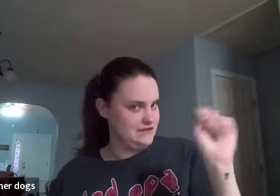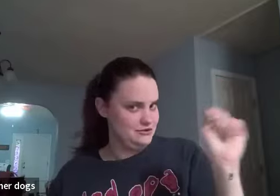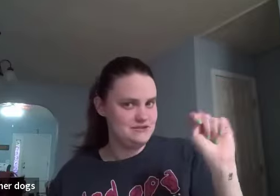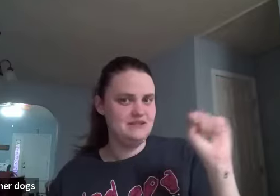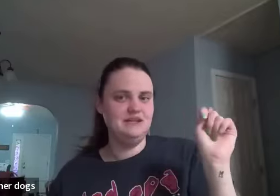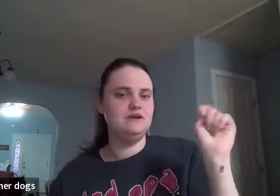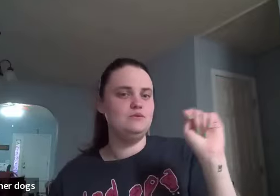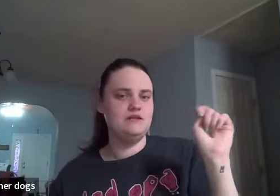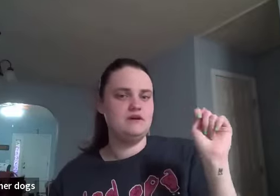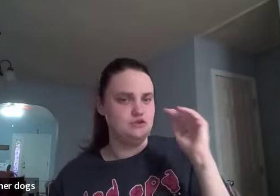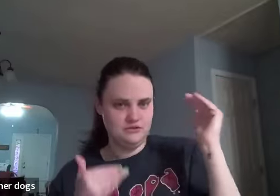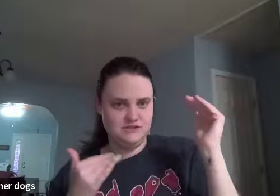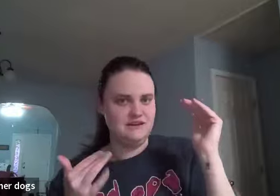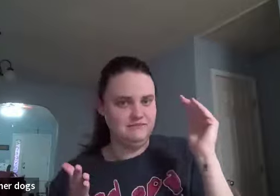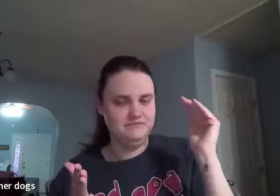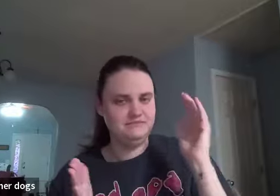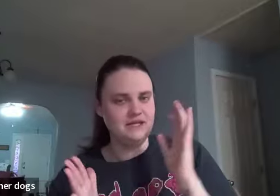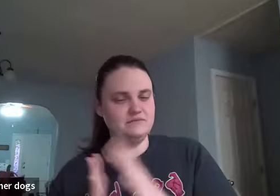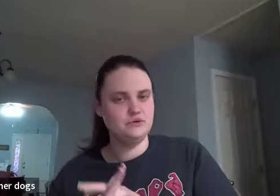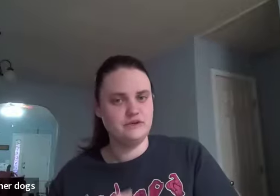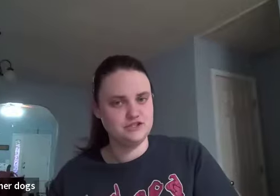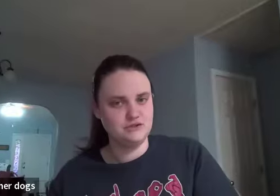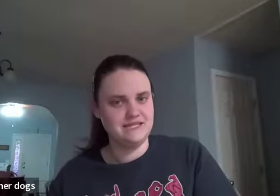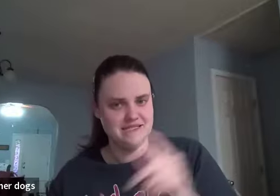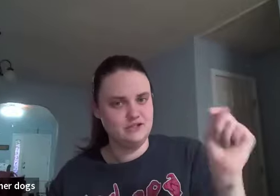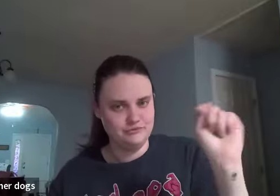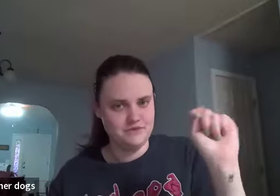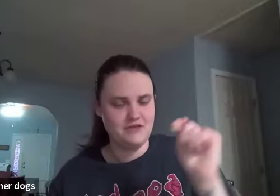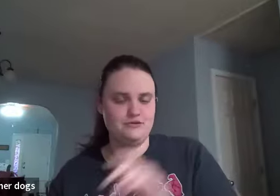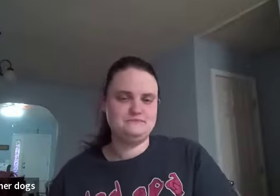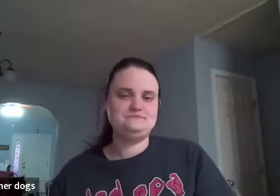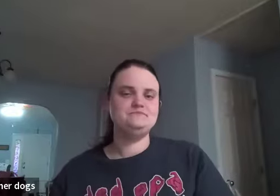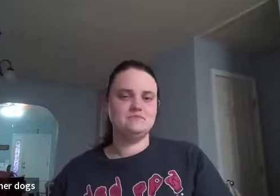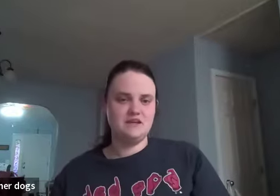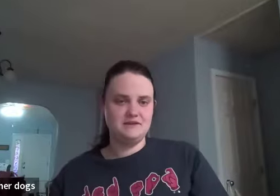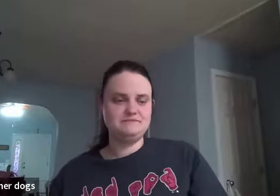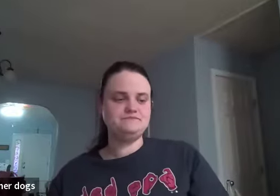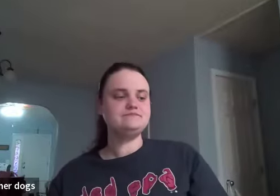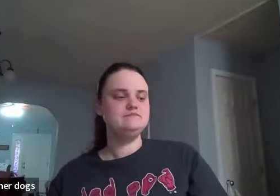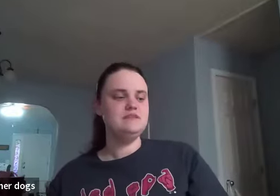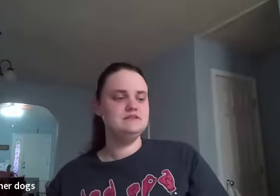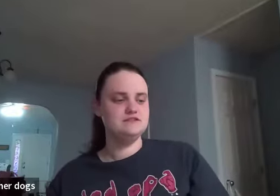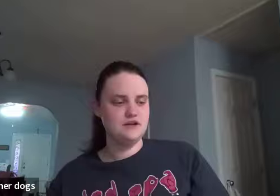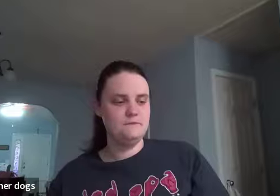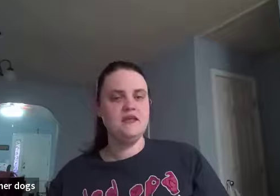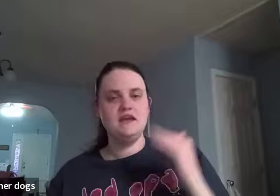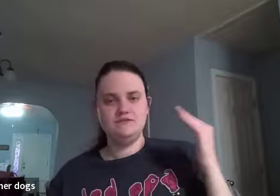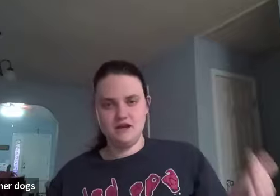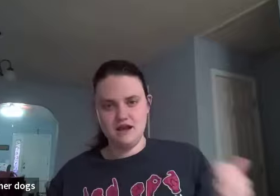commonly used, even with adults and being professional, it's still the bathroom. Okay. So if you're going to